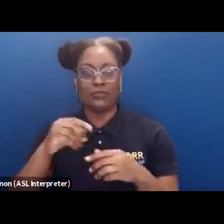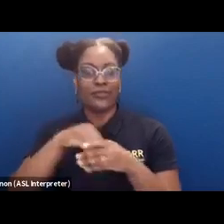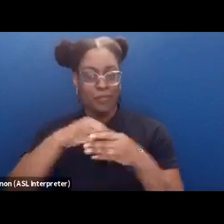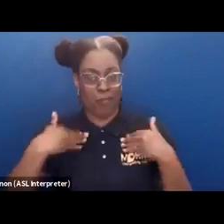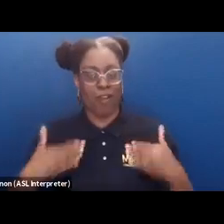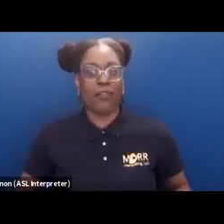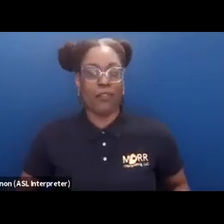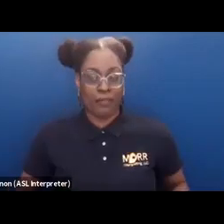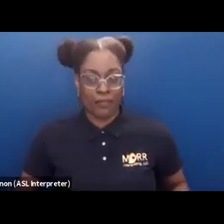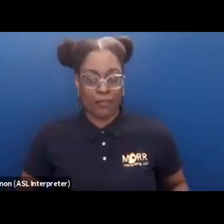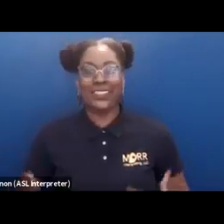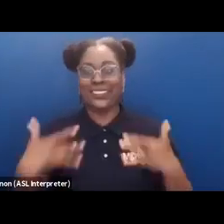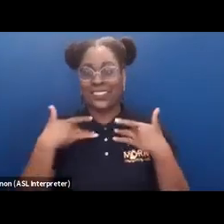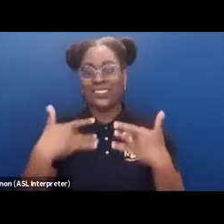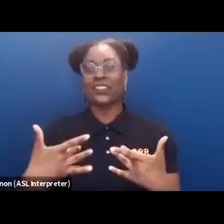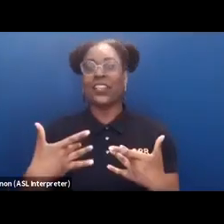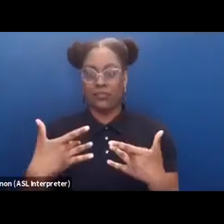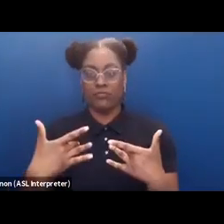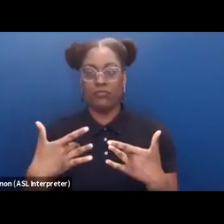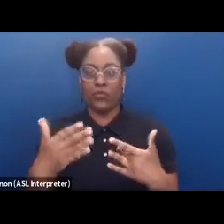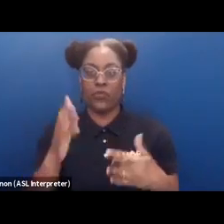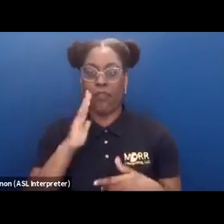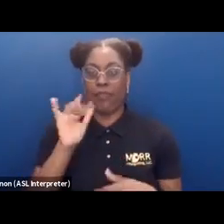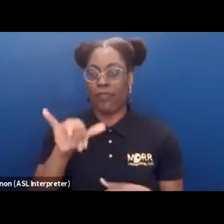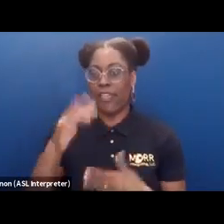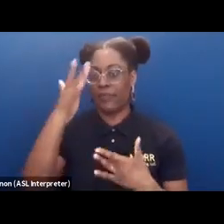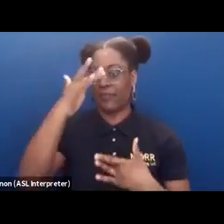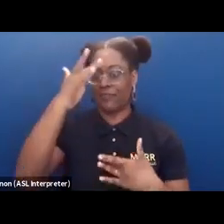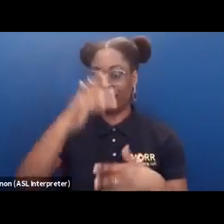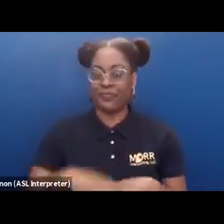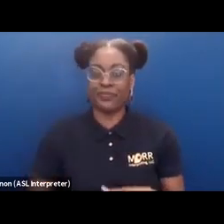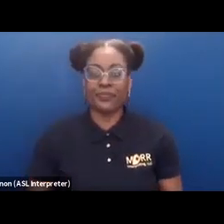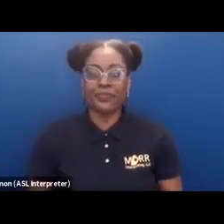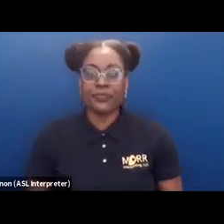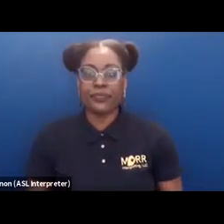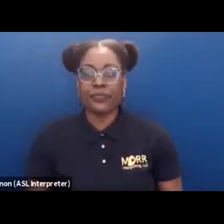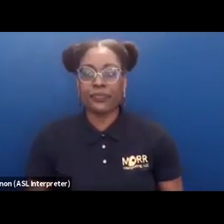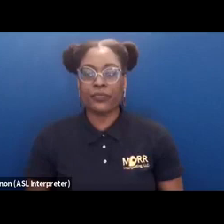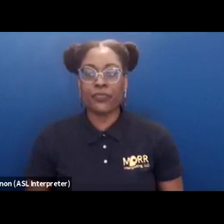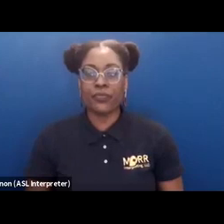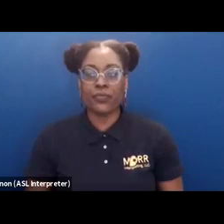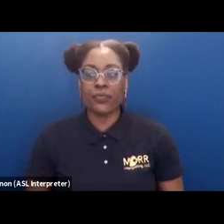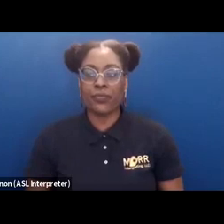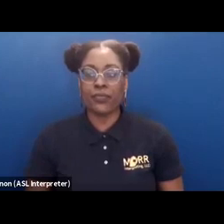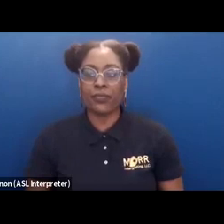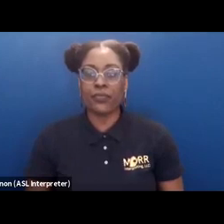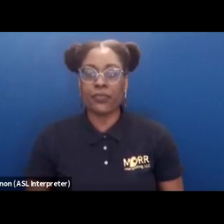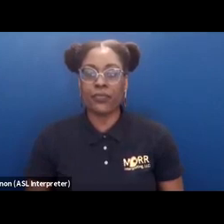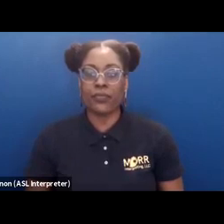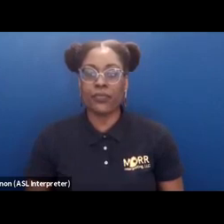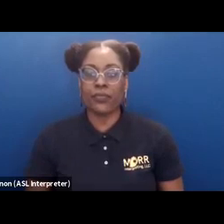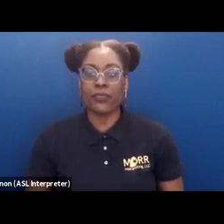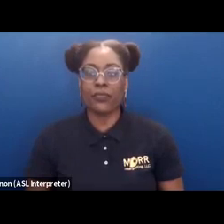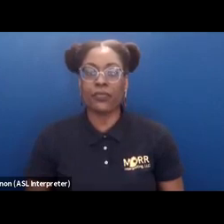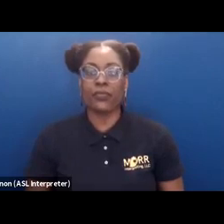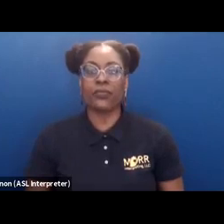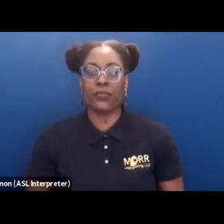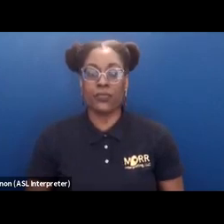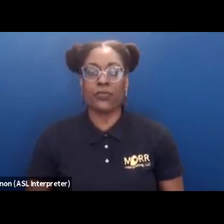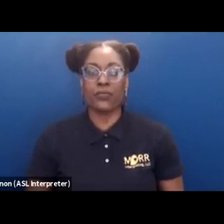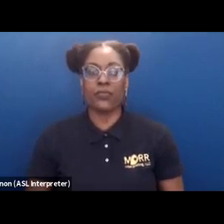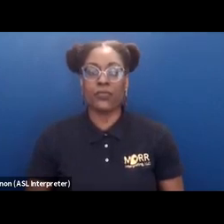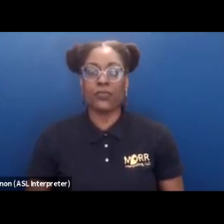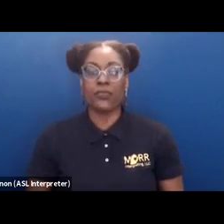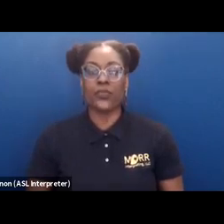needing care or people who deserve care here in the United States. So, and that has also extended